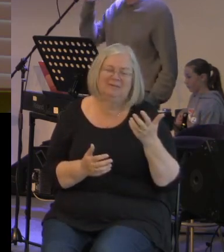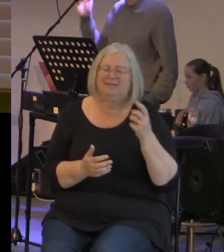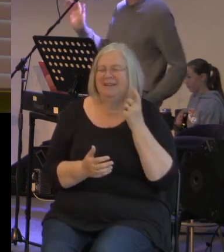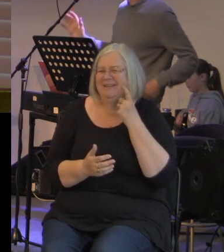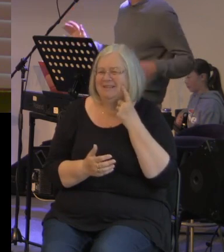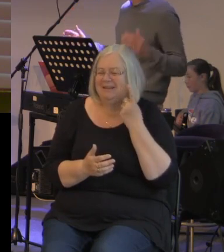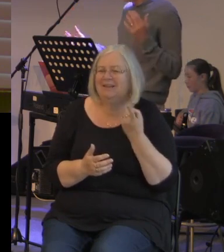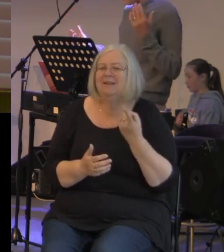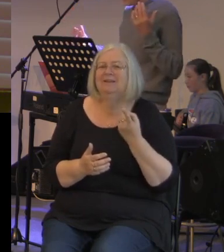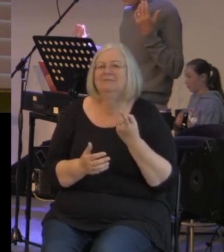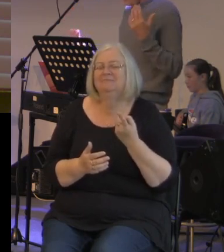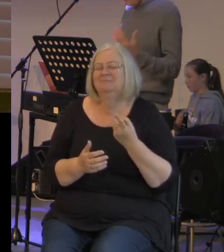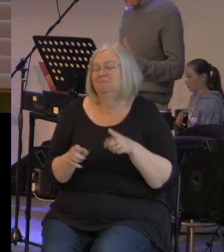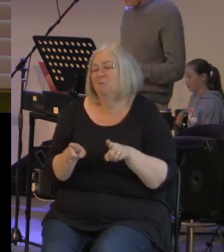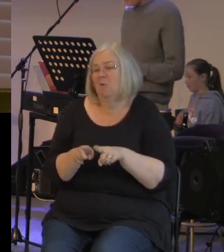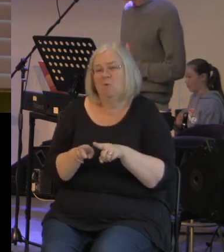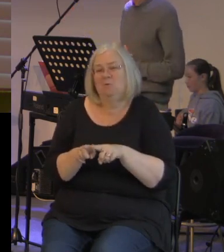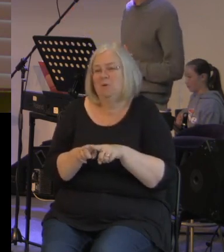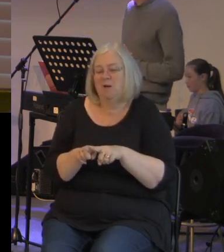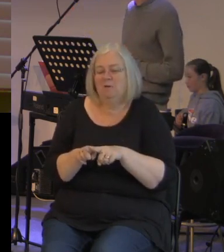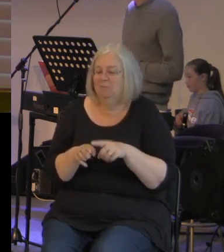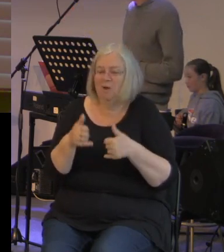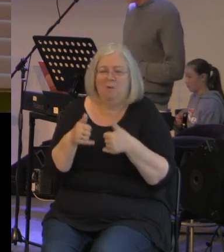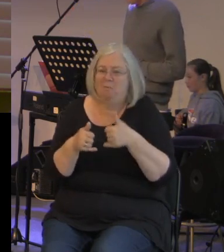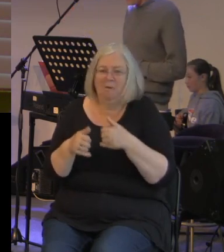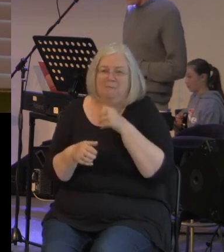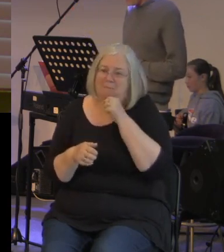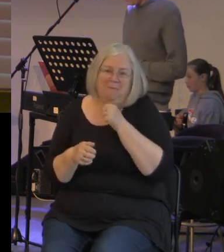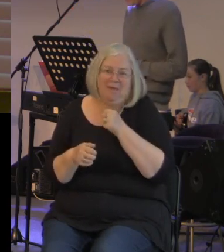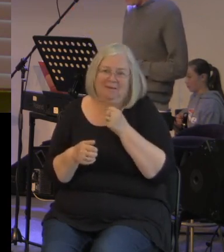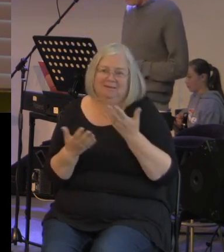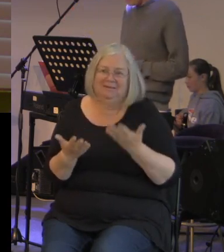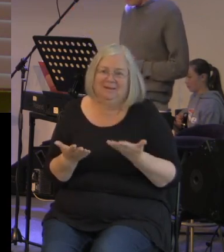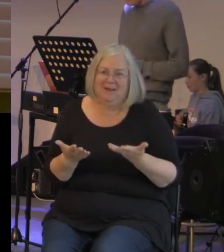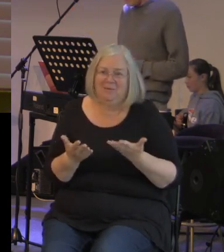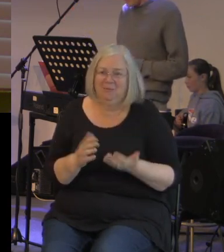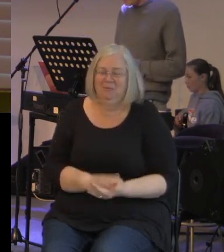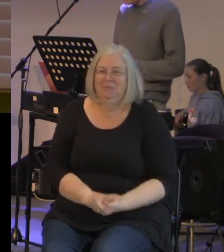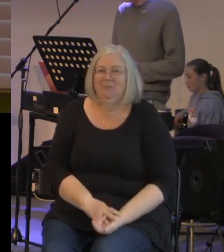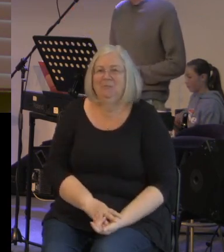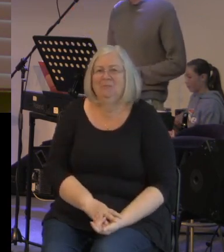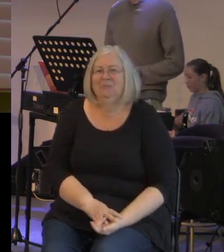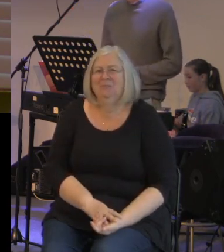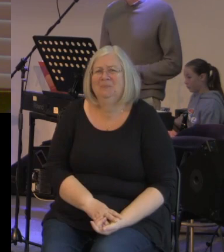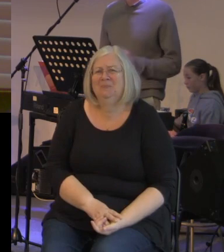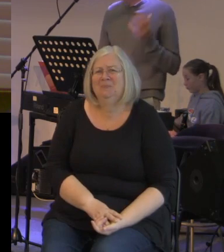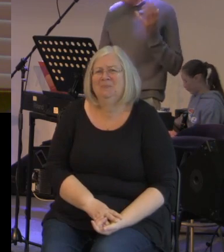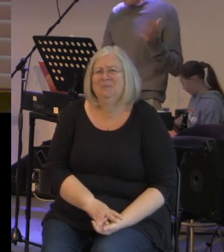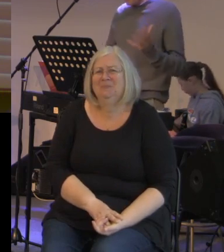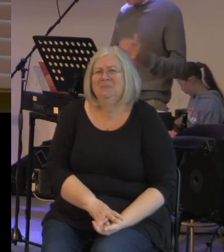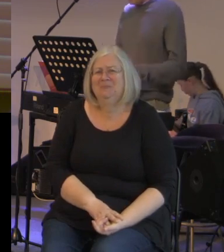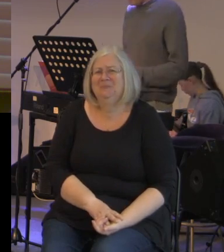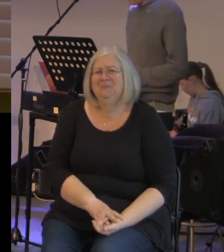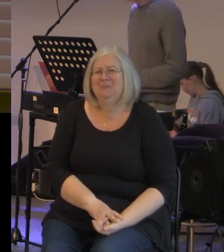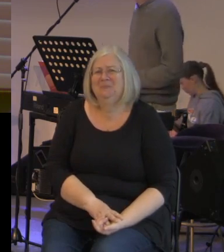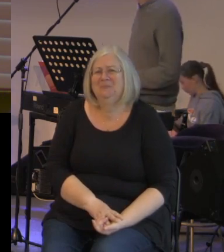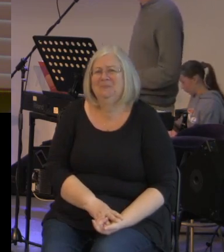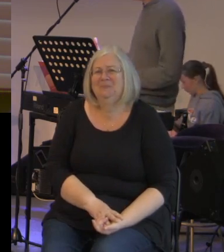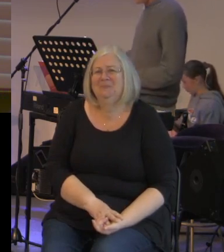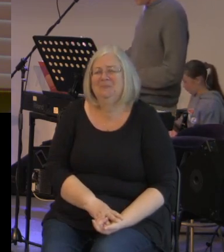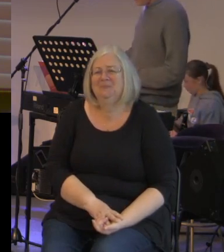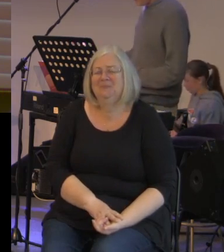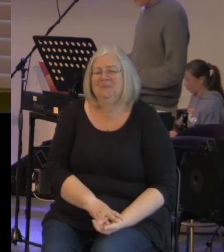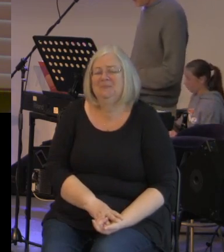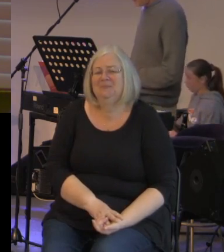I have to report, though, I did raise a mild pulse of excitement this morning in the early hours, when I woke very suddenly to